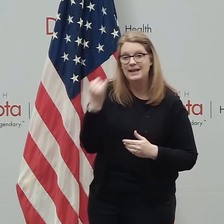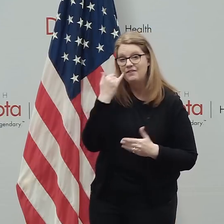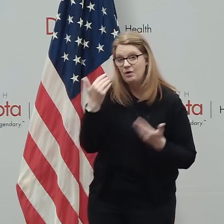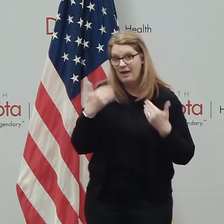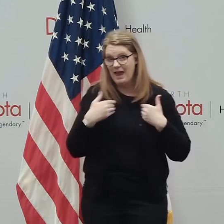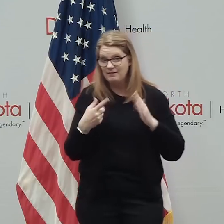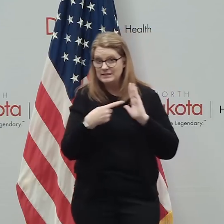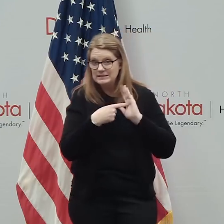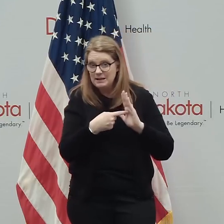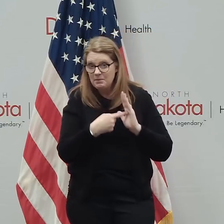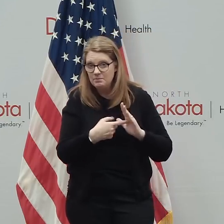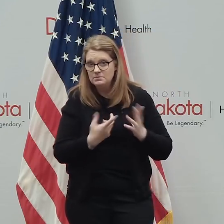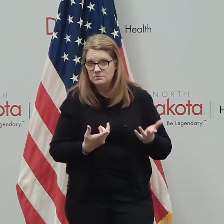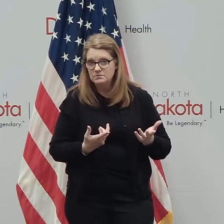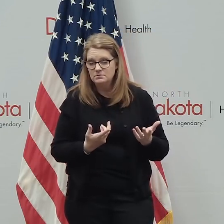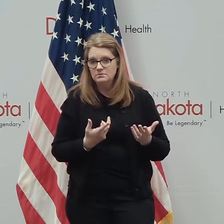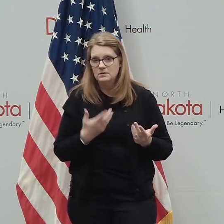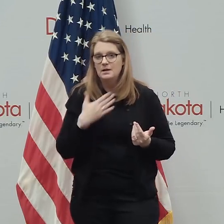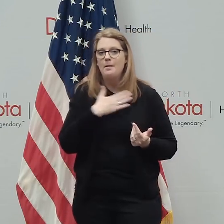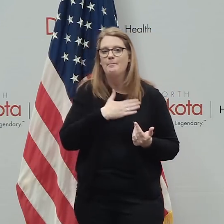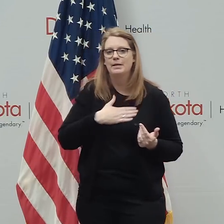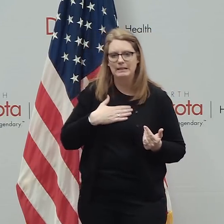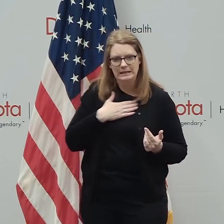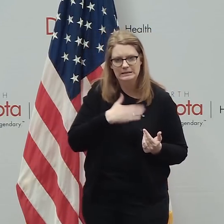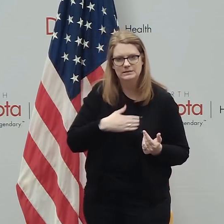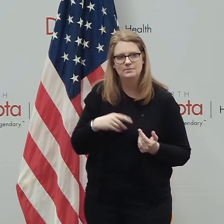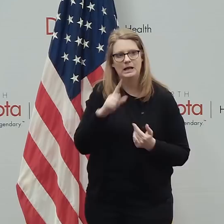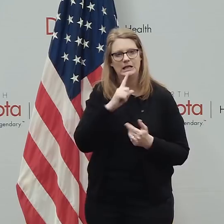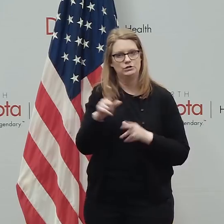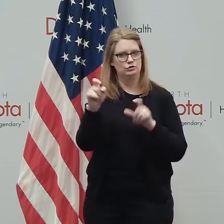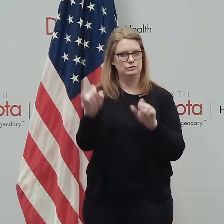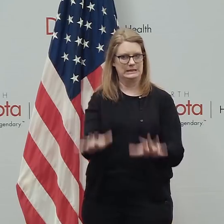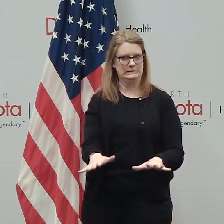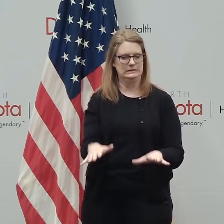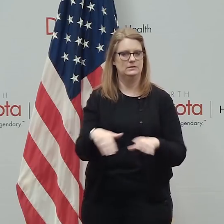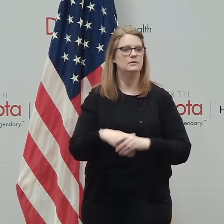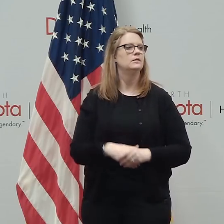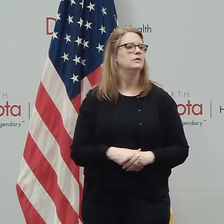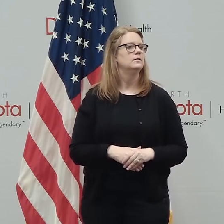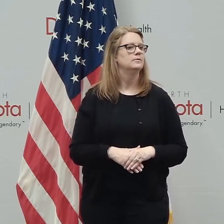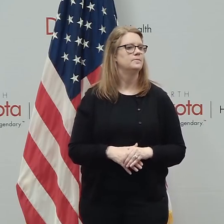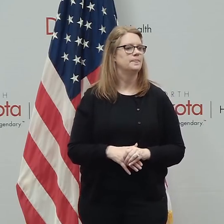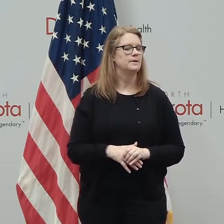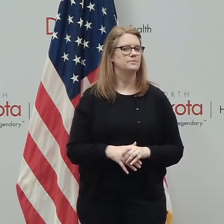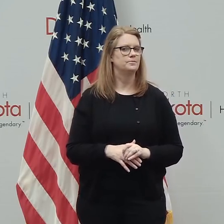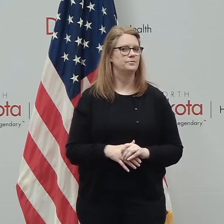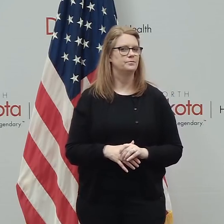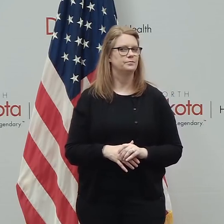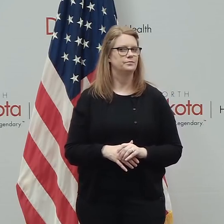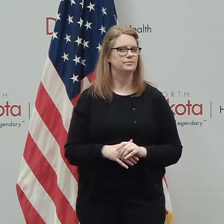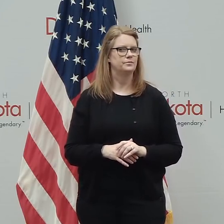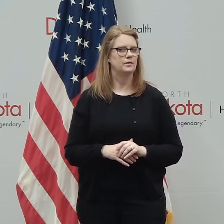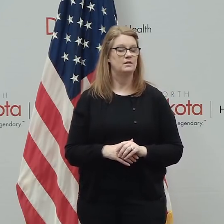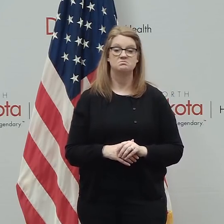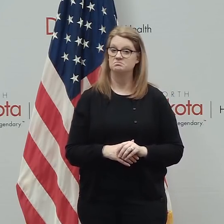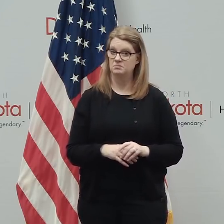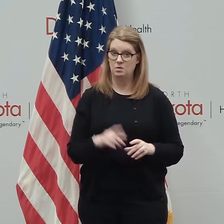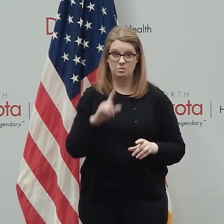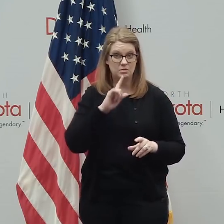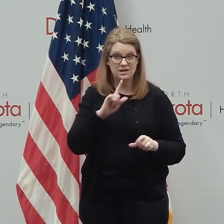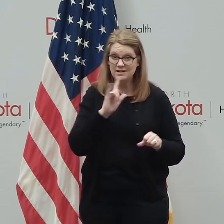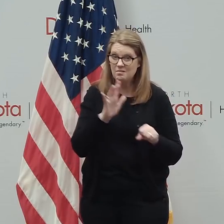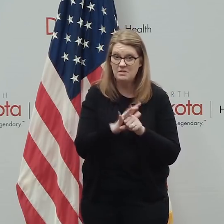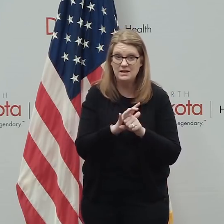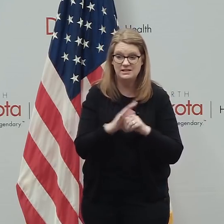symptomatic, please make sure you get tested. And again, we remain completely and totally committed to